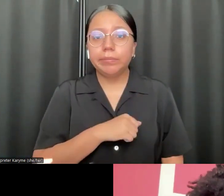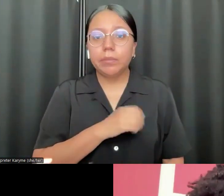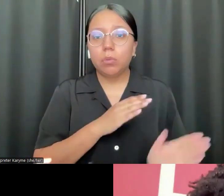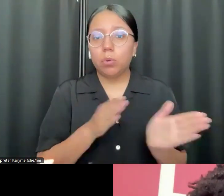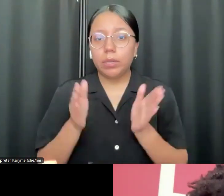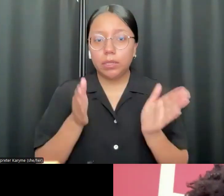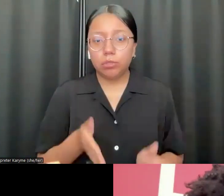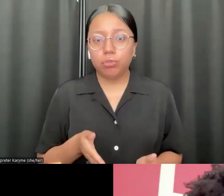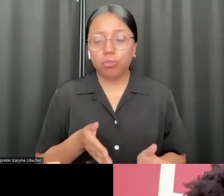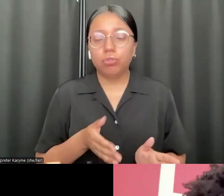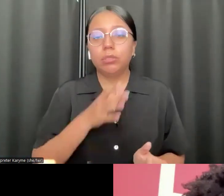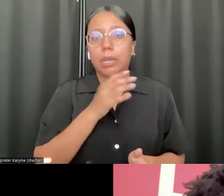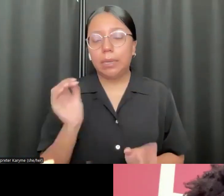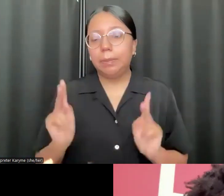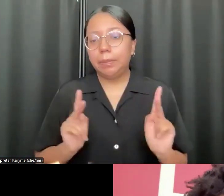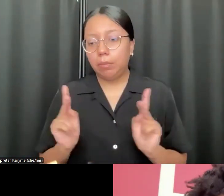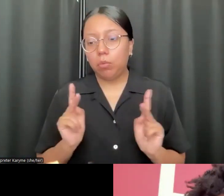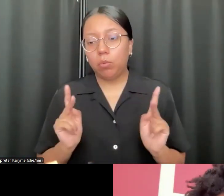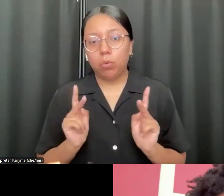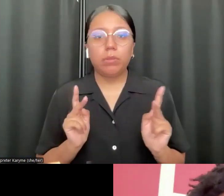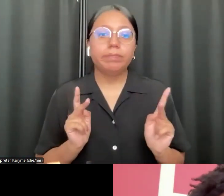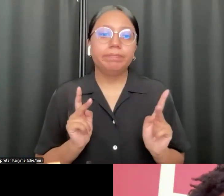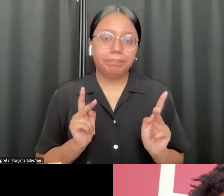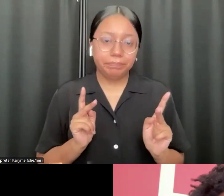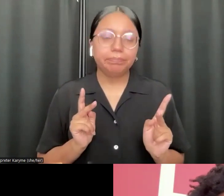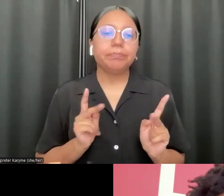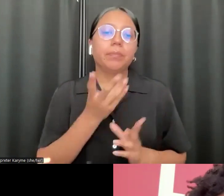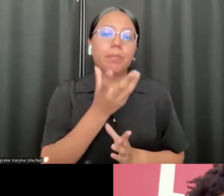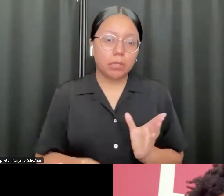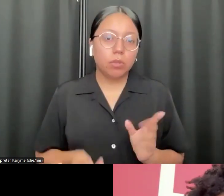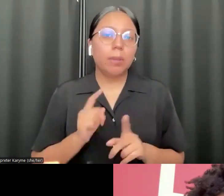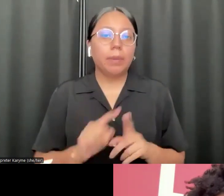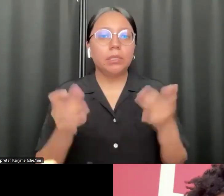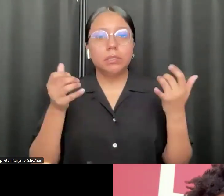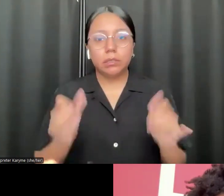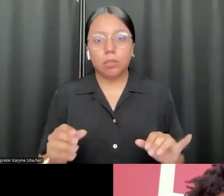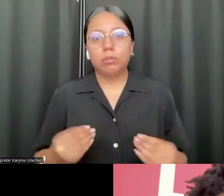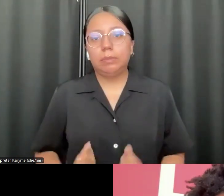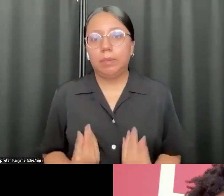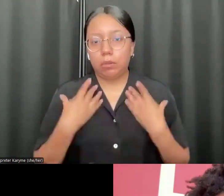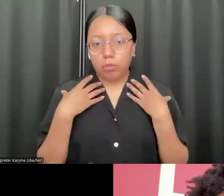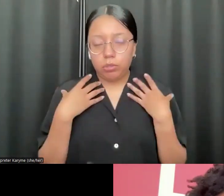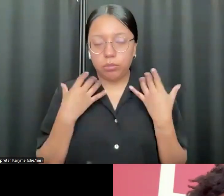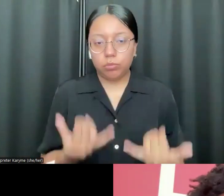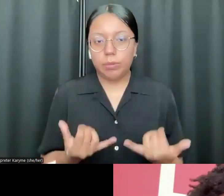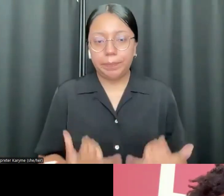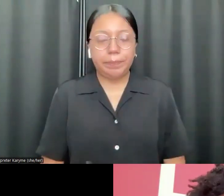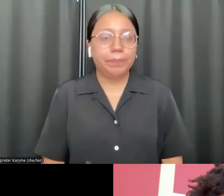have gone on but have been an inspiration for the work that we're doing today.